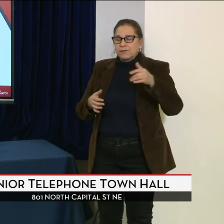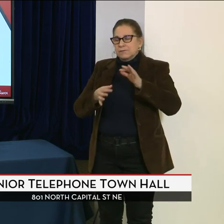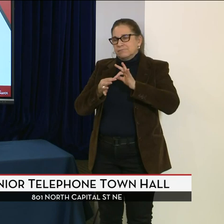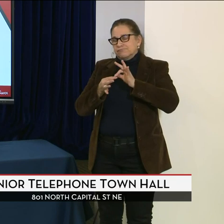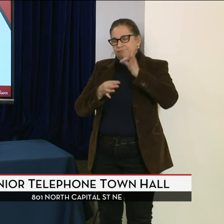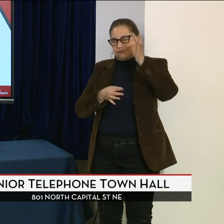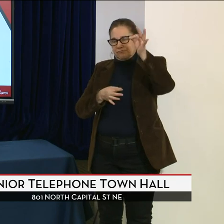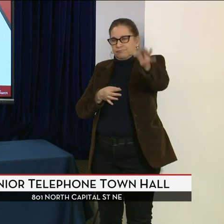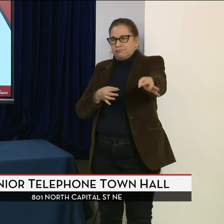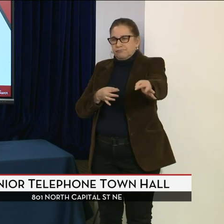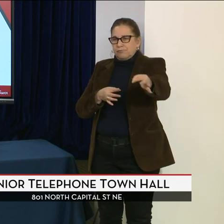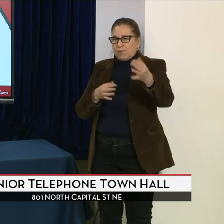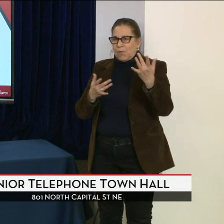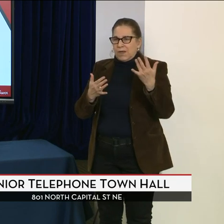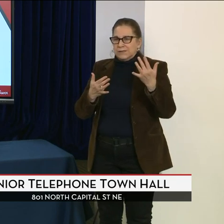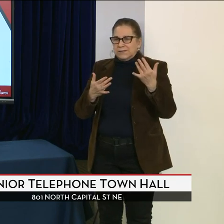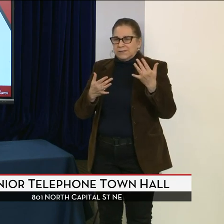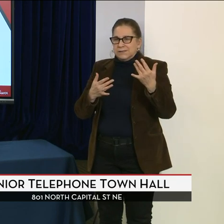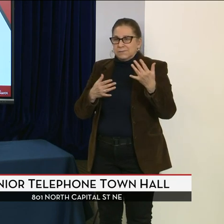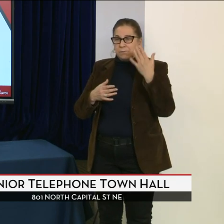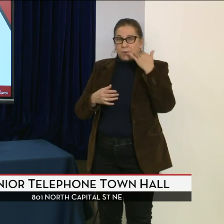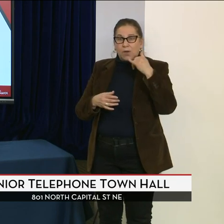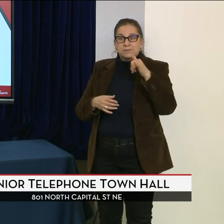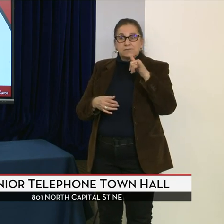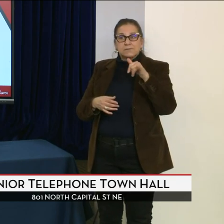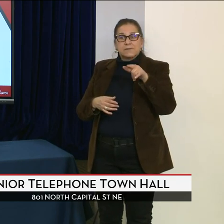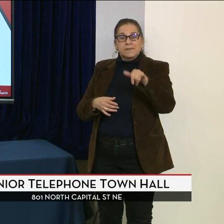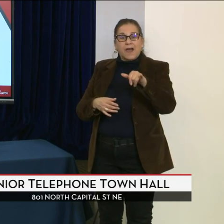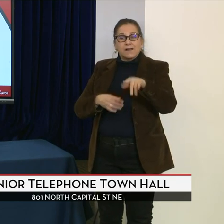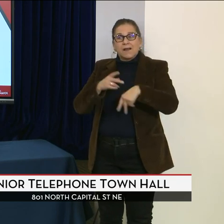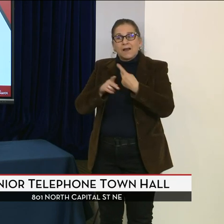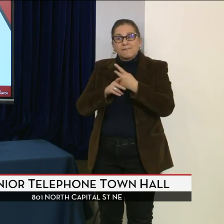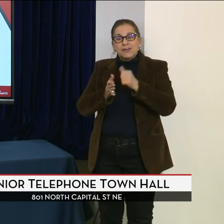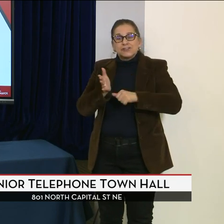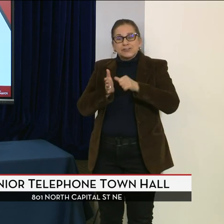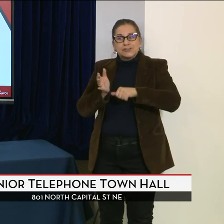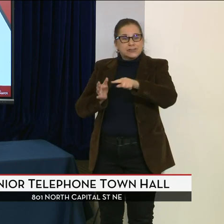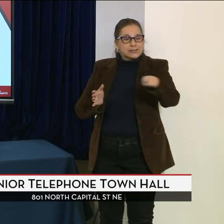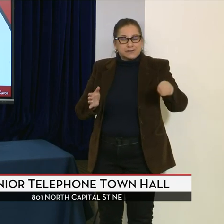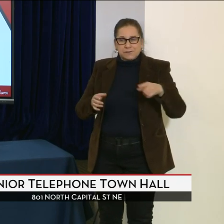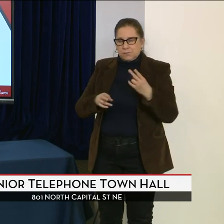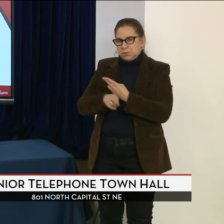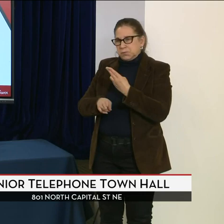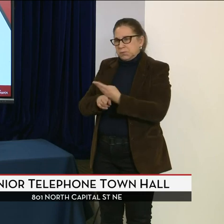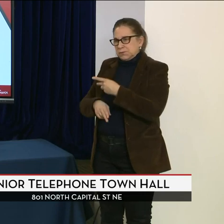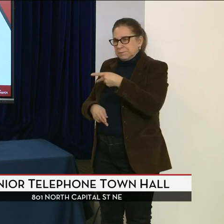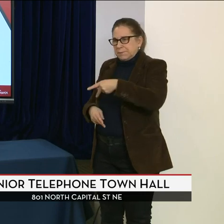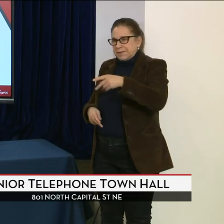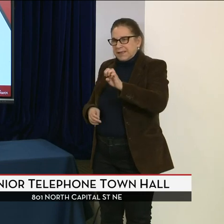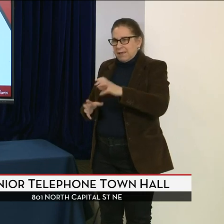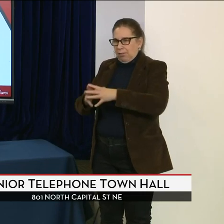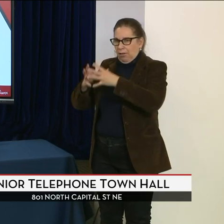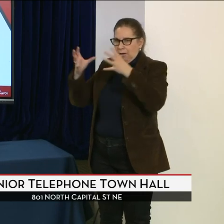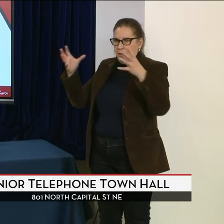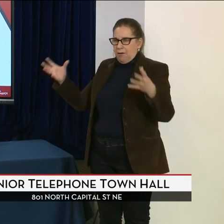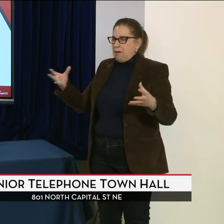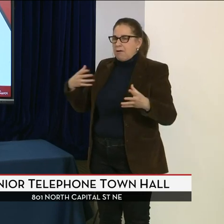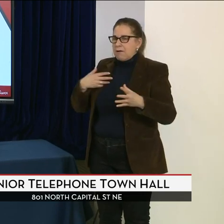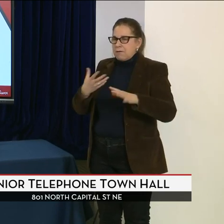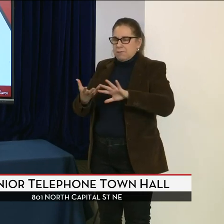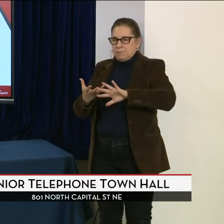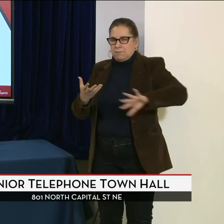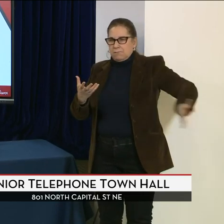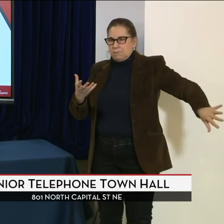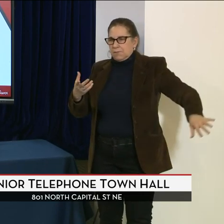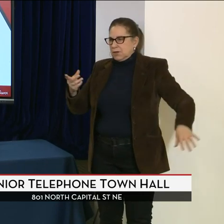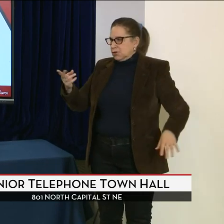procedures use personal protective equipment, and we want our healthcare providers who are on the front lines, who are taking care of COVID-19